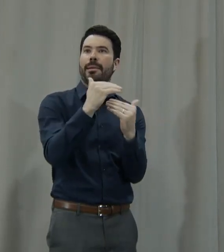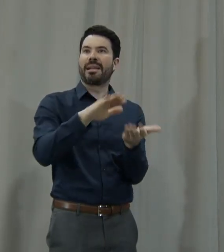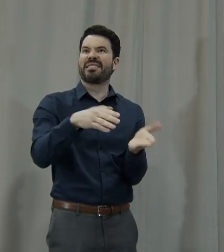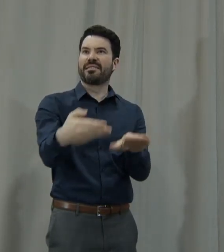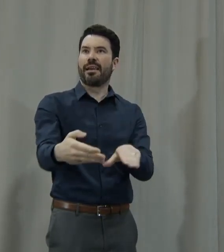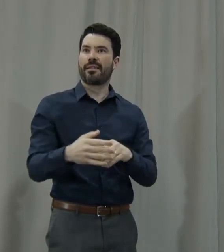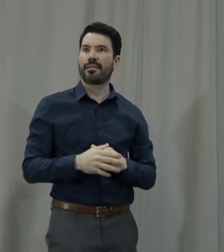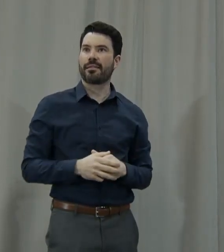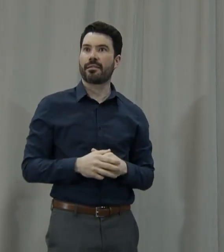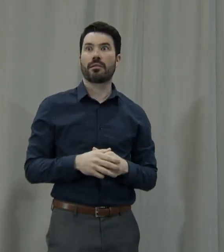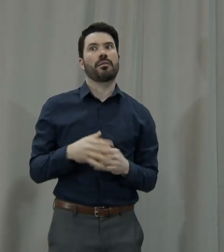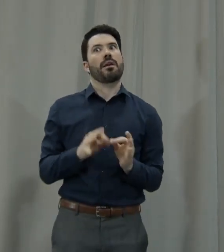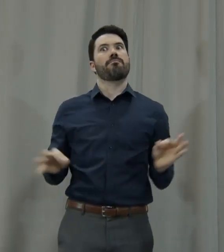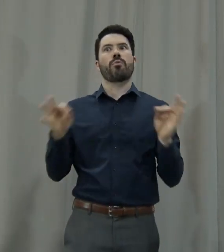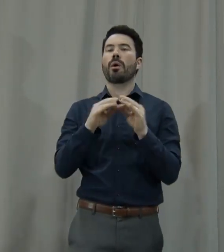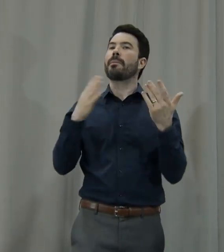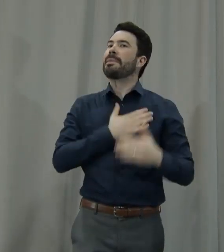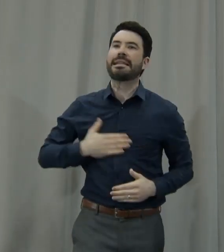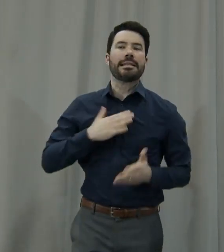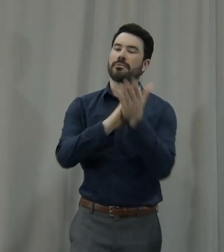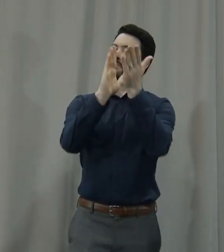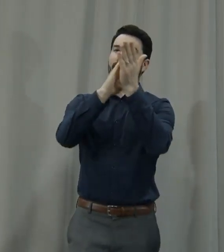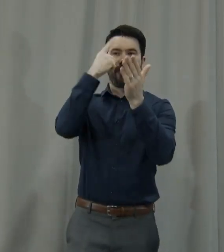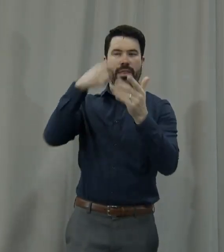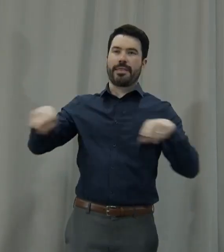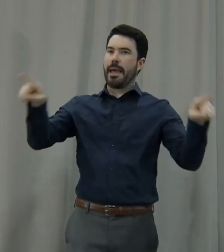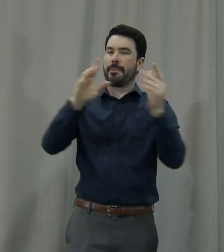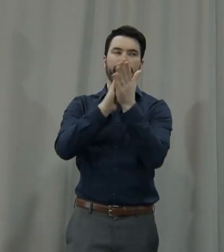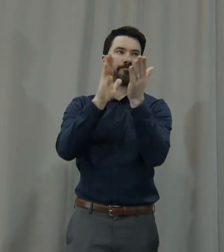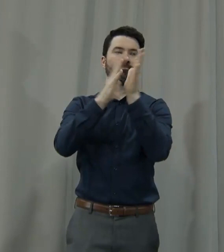They did very important work. Please give them a round of applause, please.